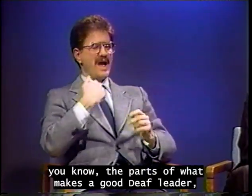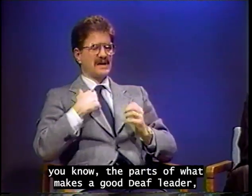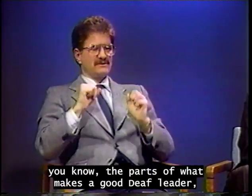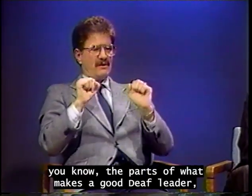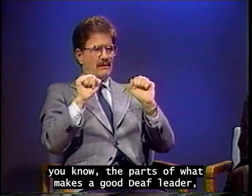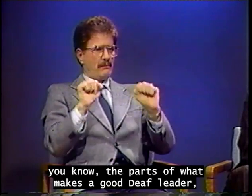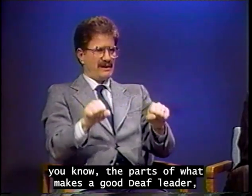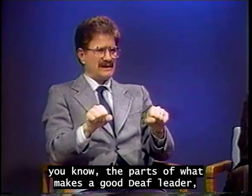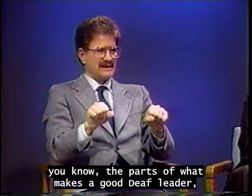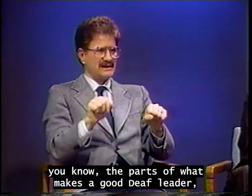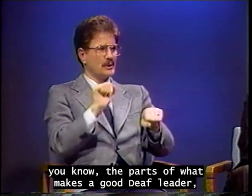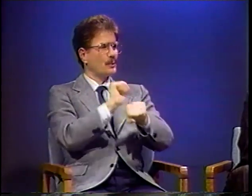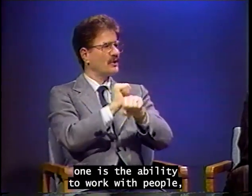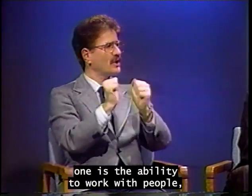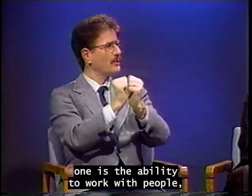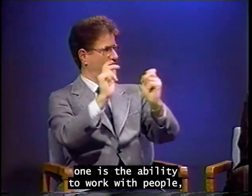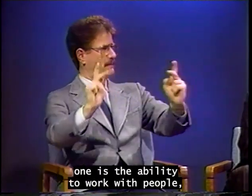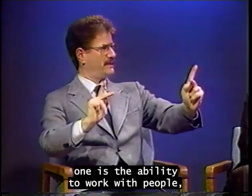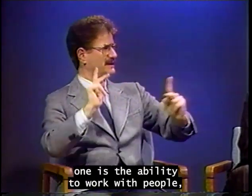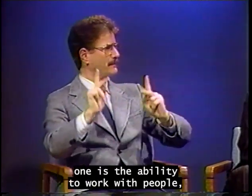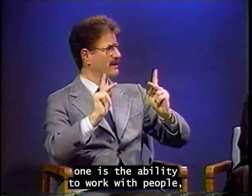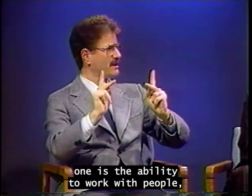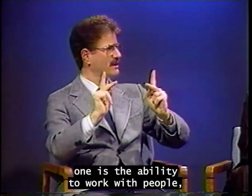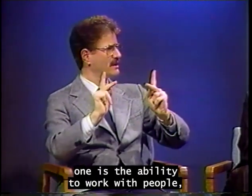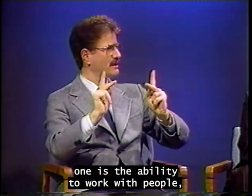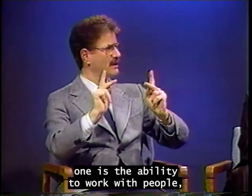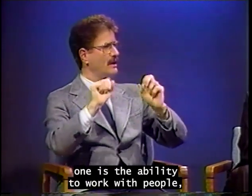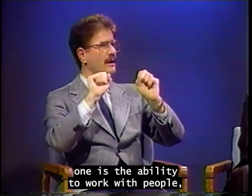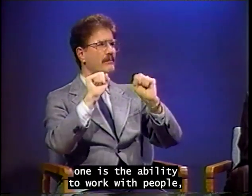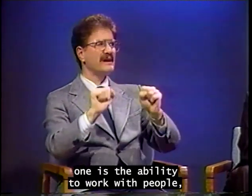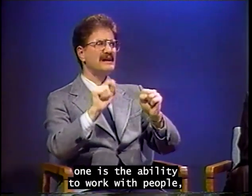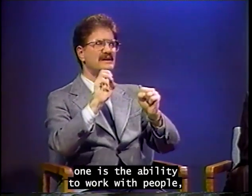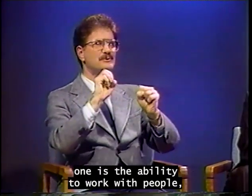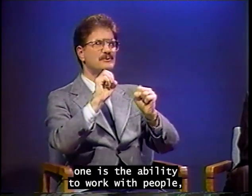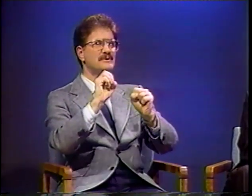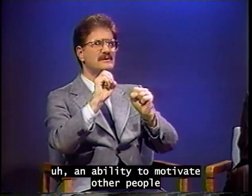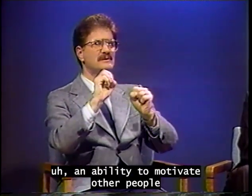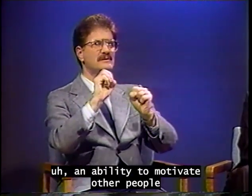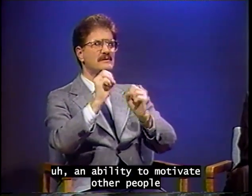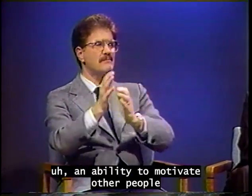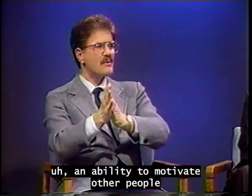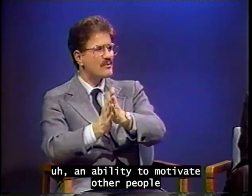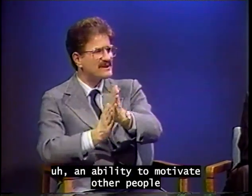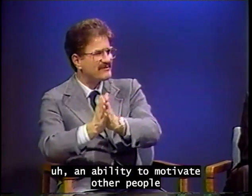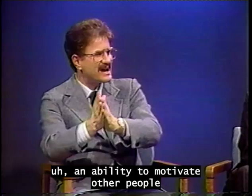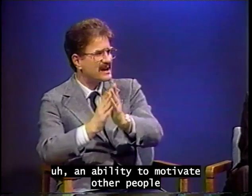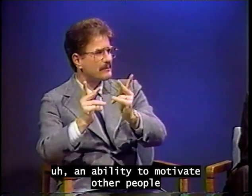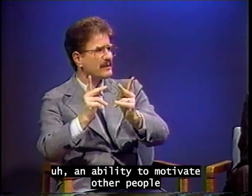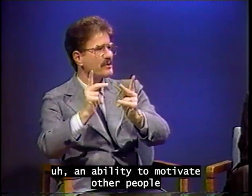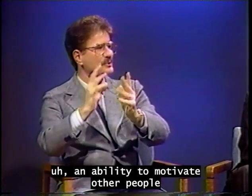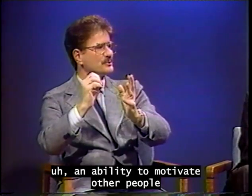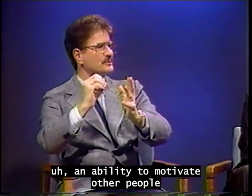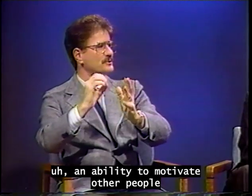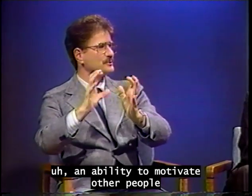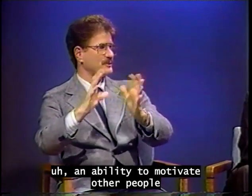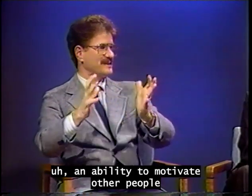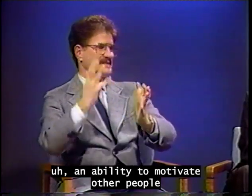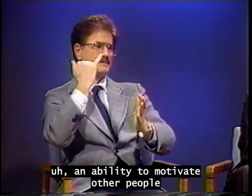leader. One is the ability to work with people, an ability to motivate other